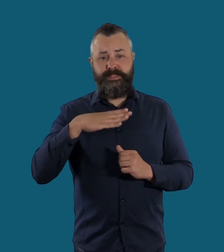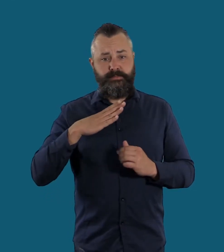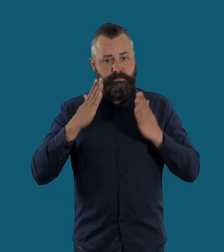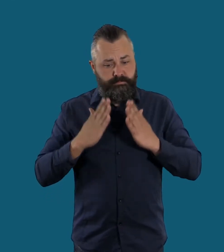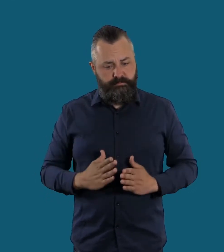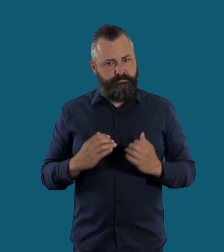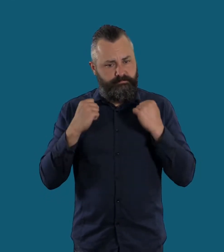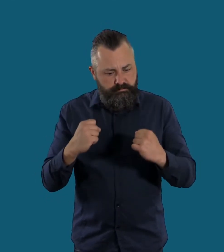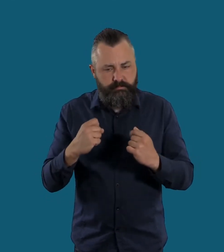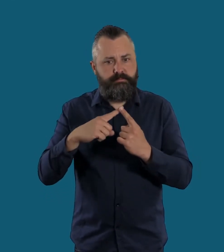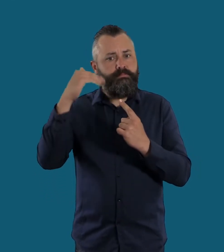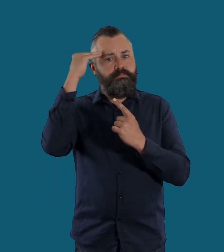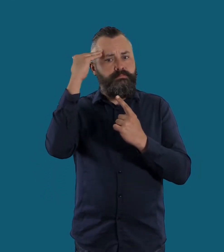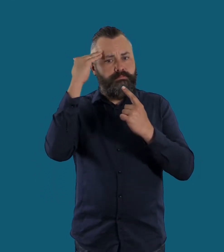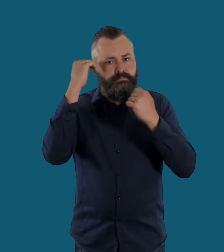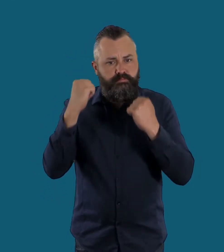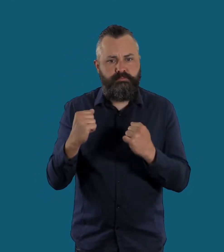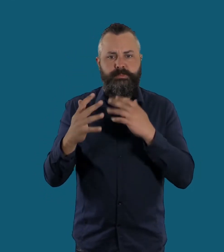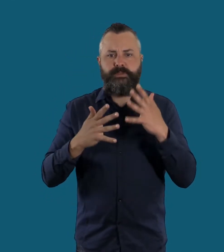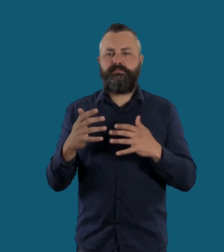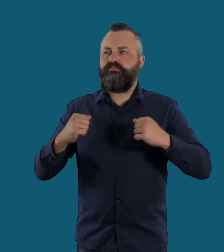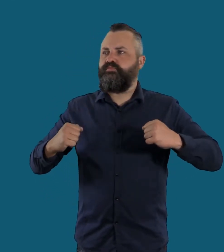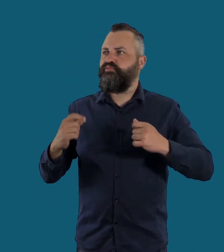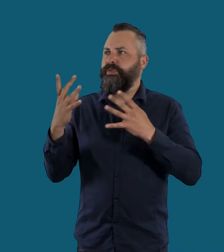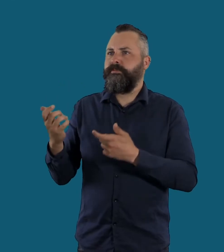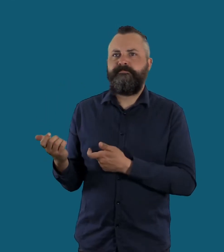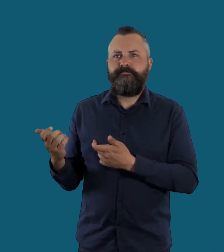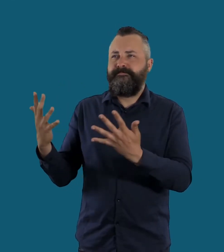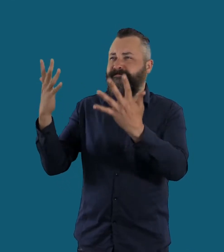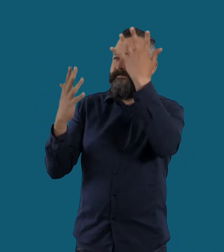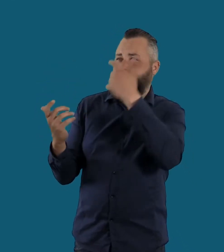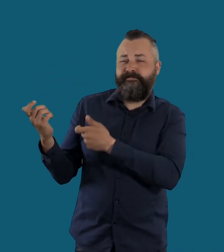You must be physically and mentally prepared to defend in these conditions.